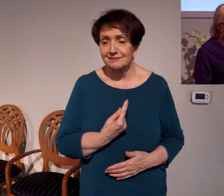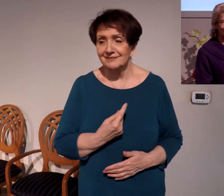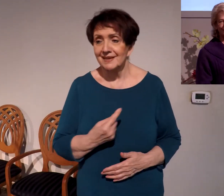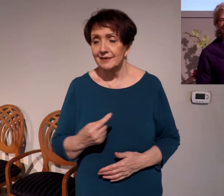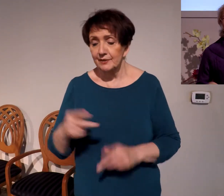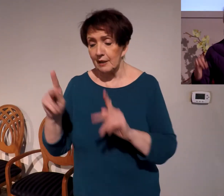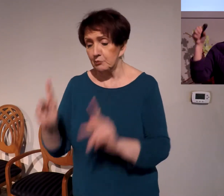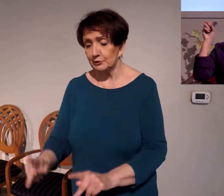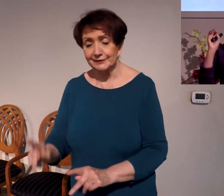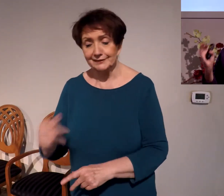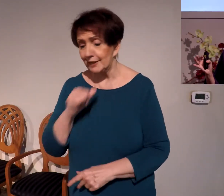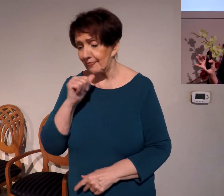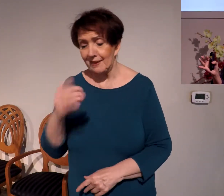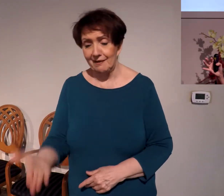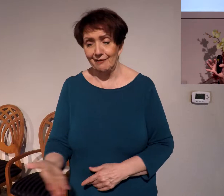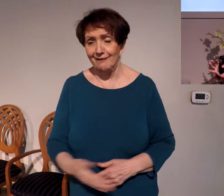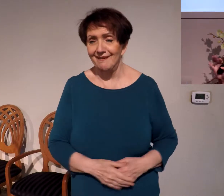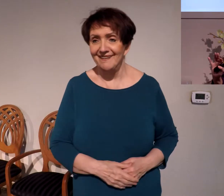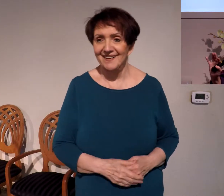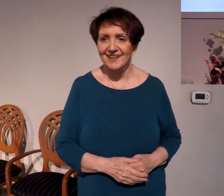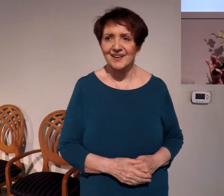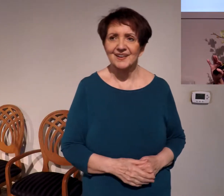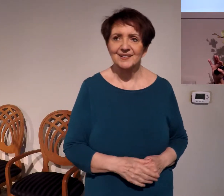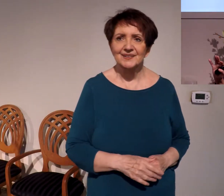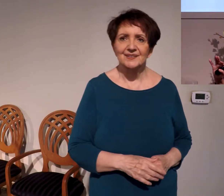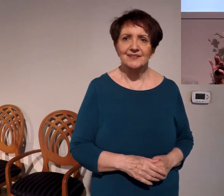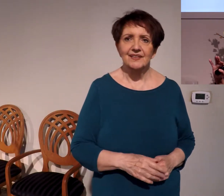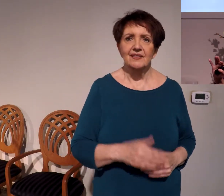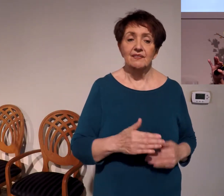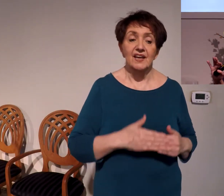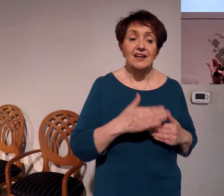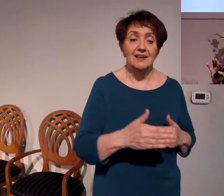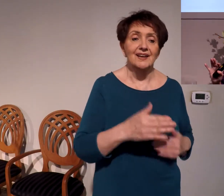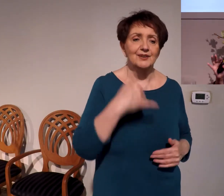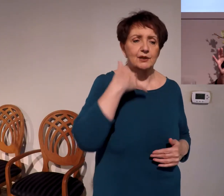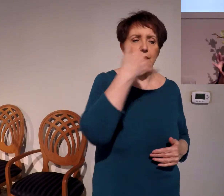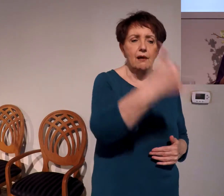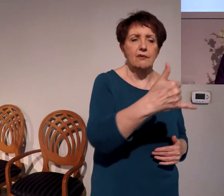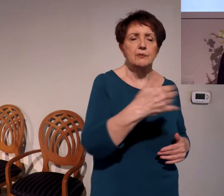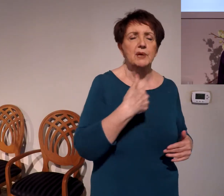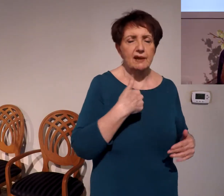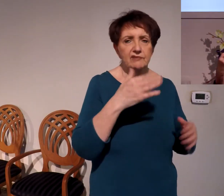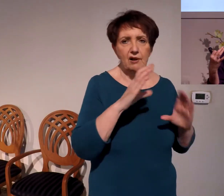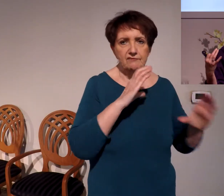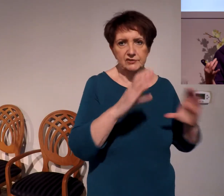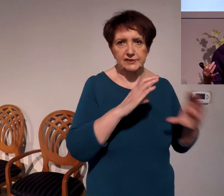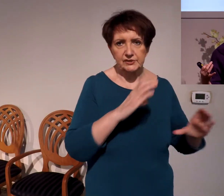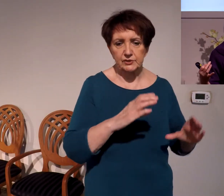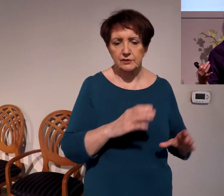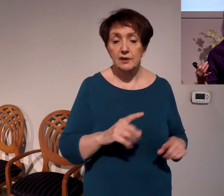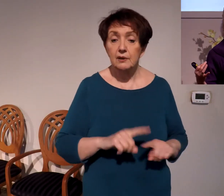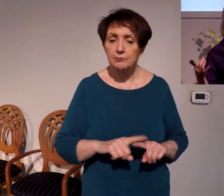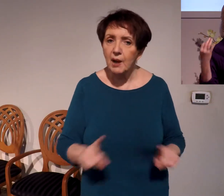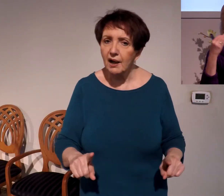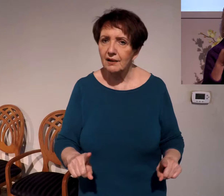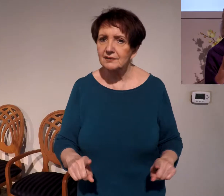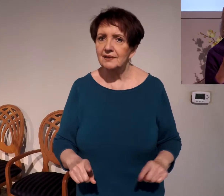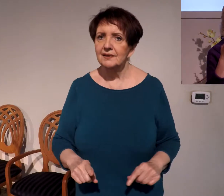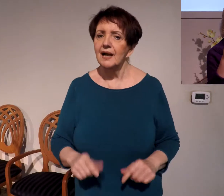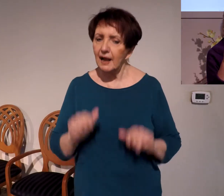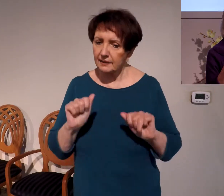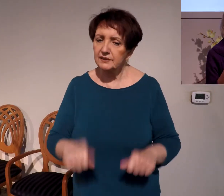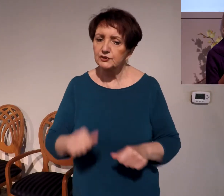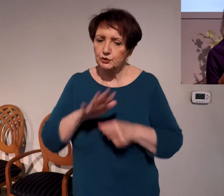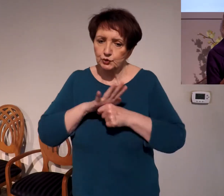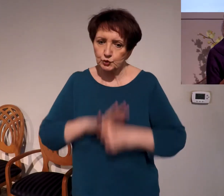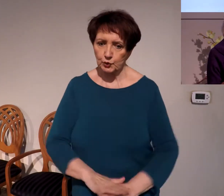isn't there, so that then I can actually have a calm conversation. But do you see, I can completely stress myself out, and that person